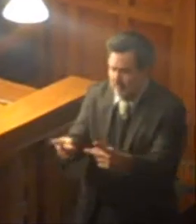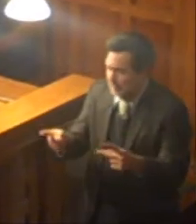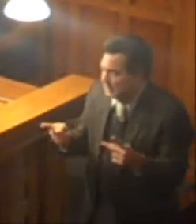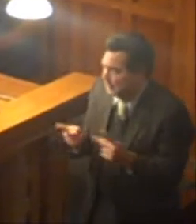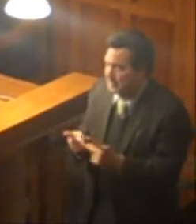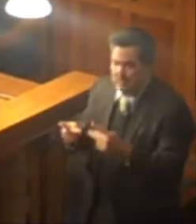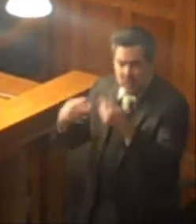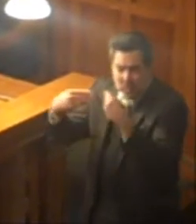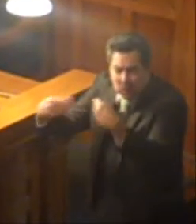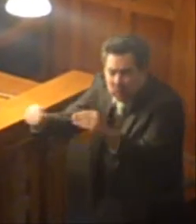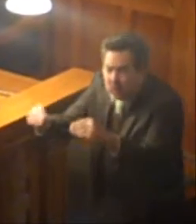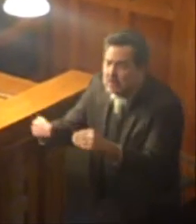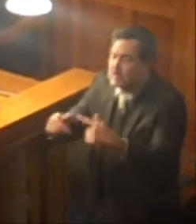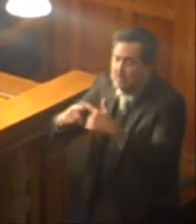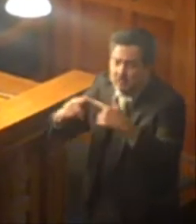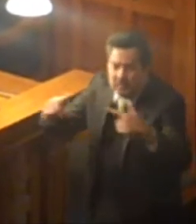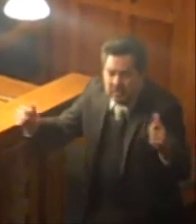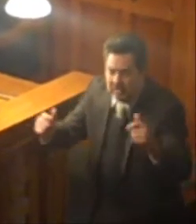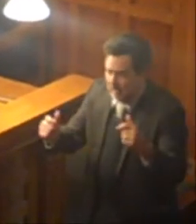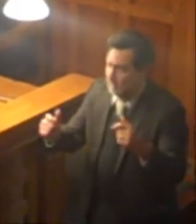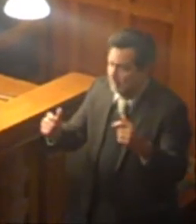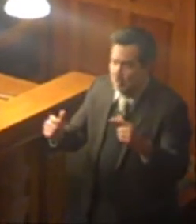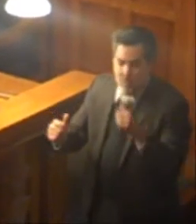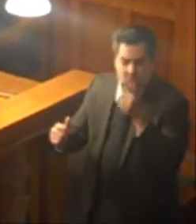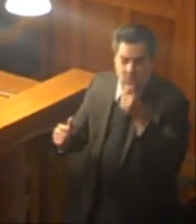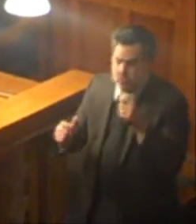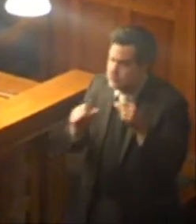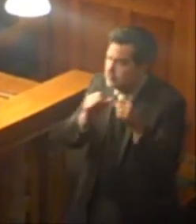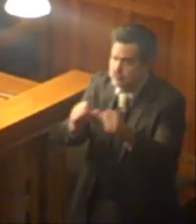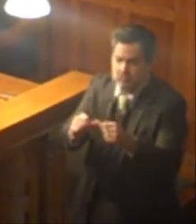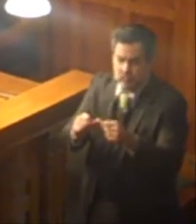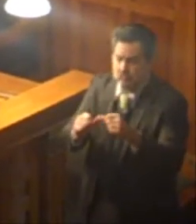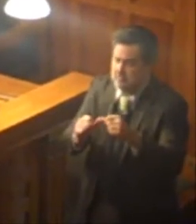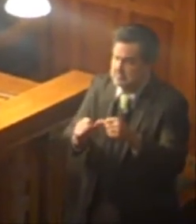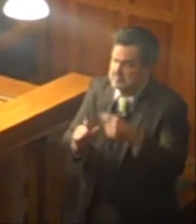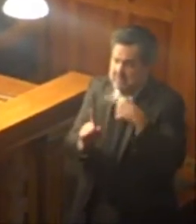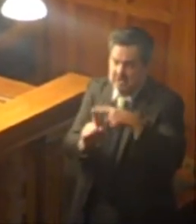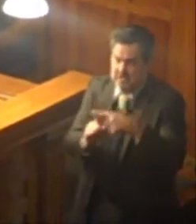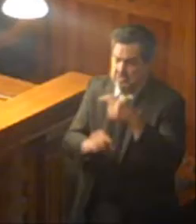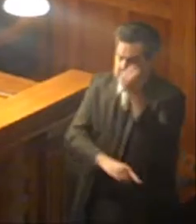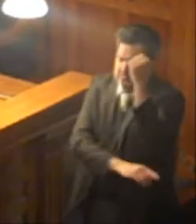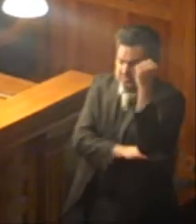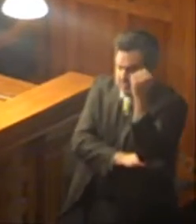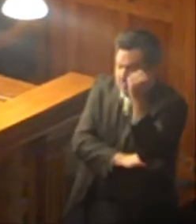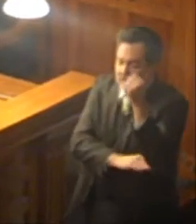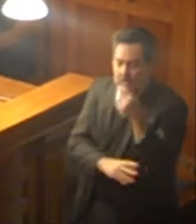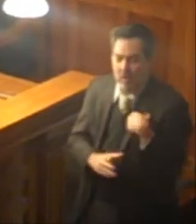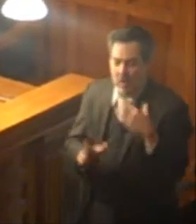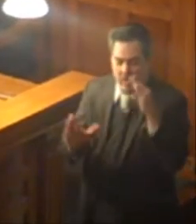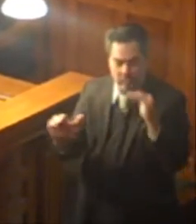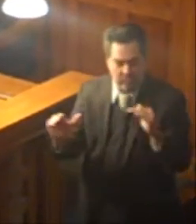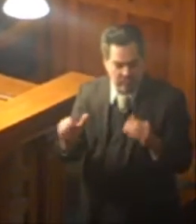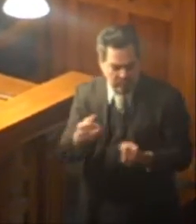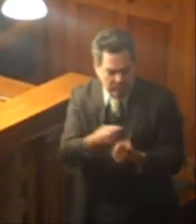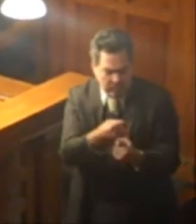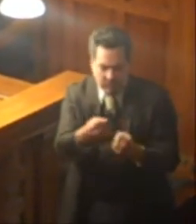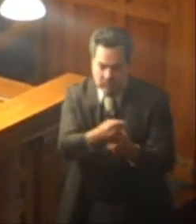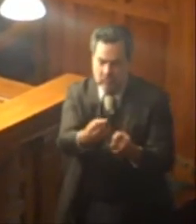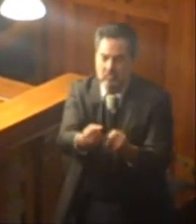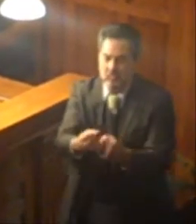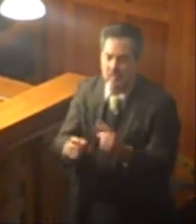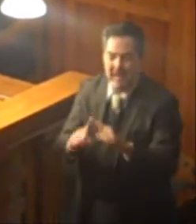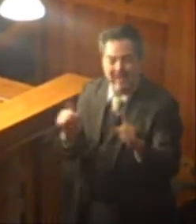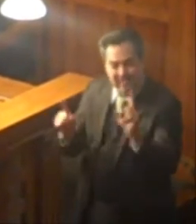others. We need to cast a positive image in the downtown to bring new jobs that expands our